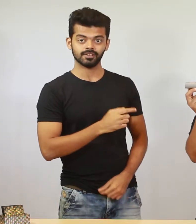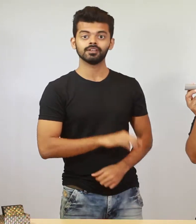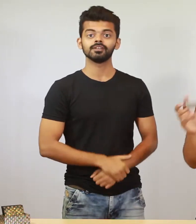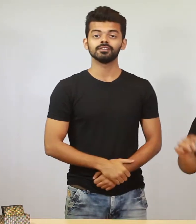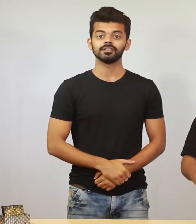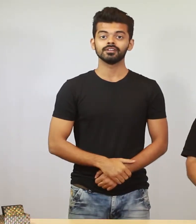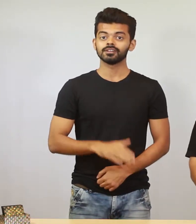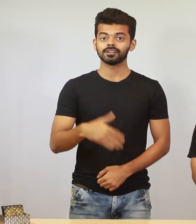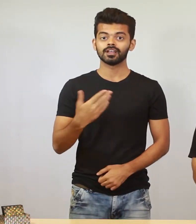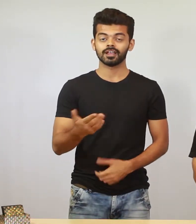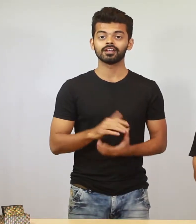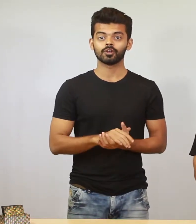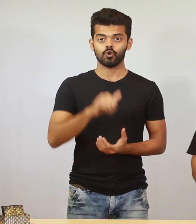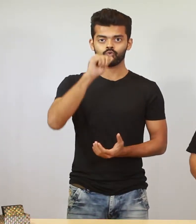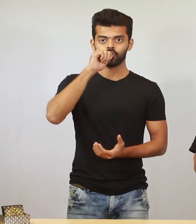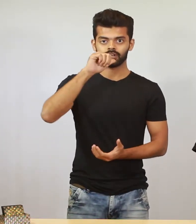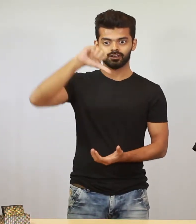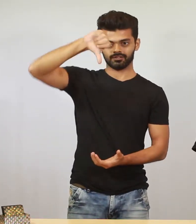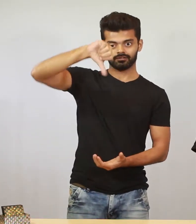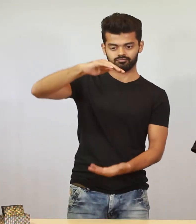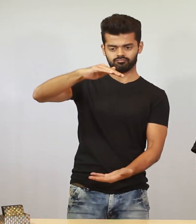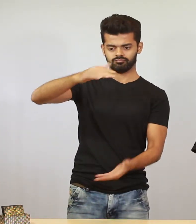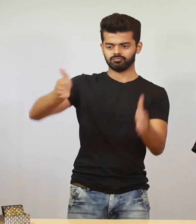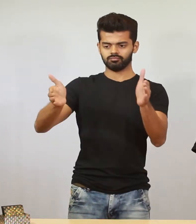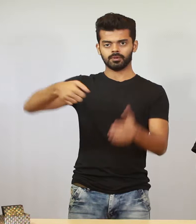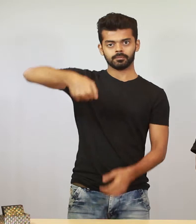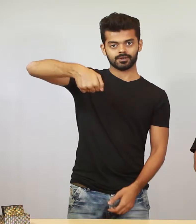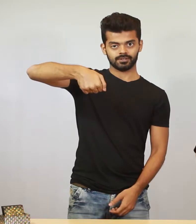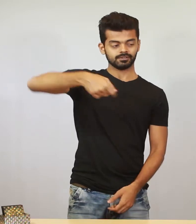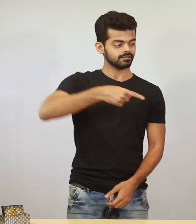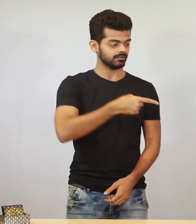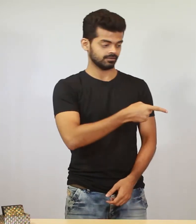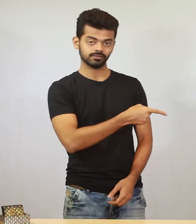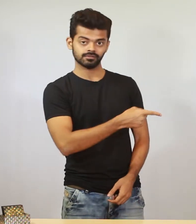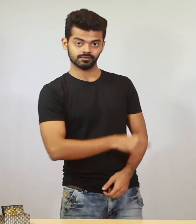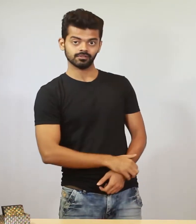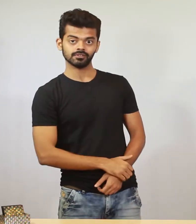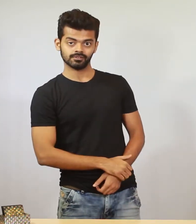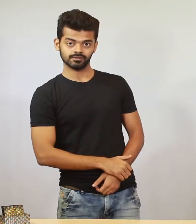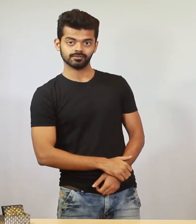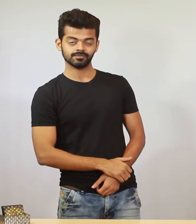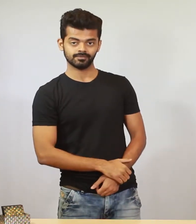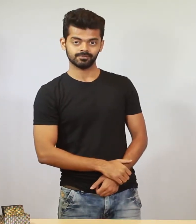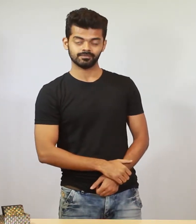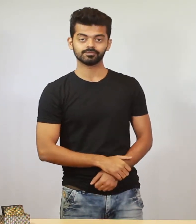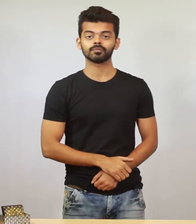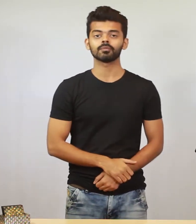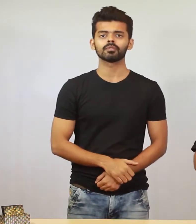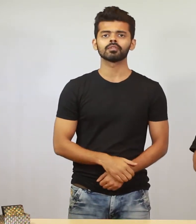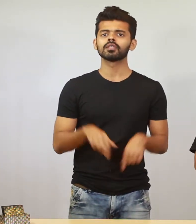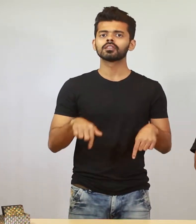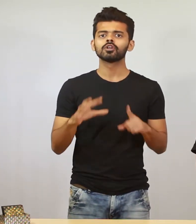a bucket of water like this.